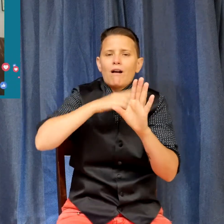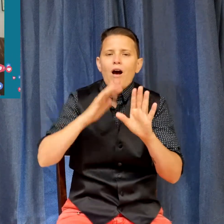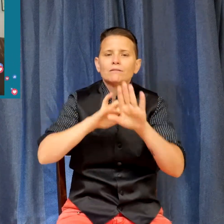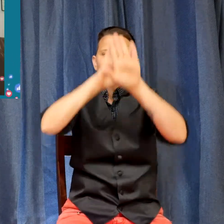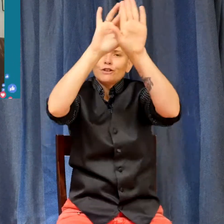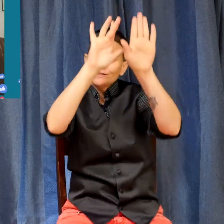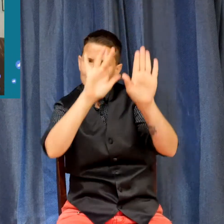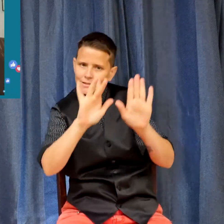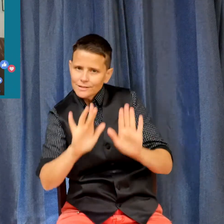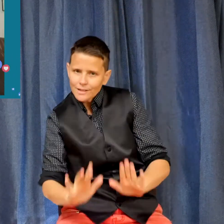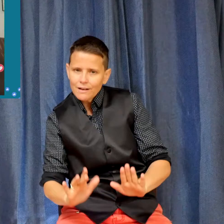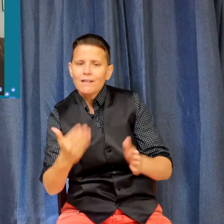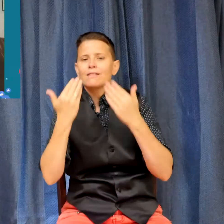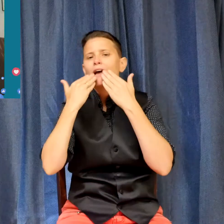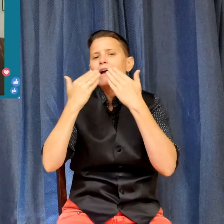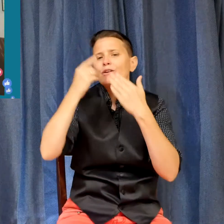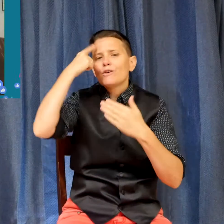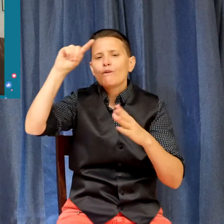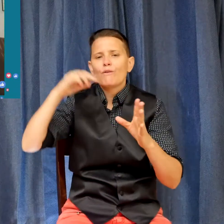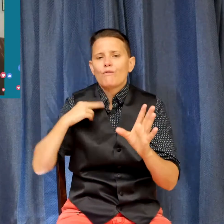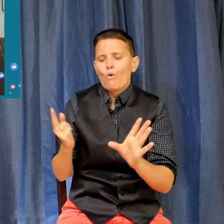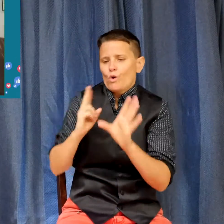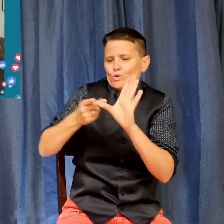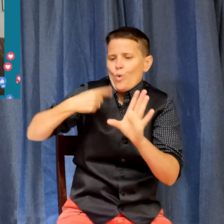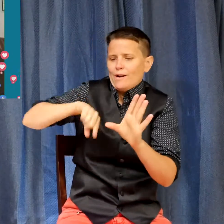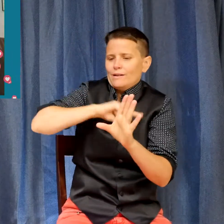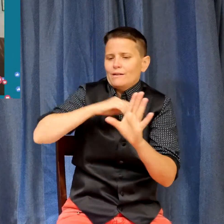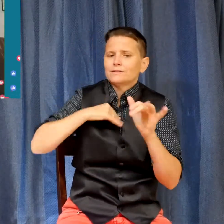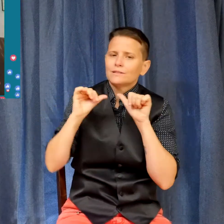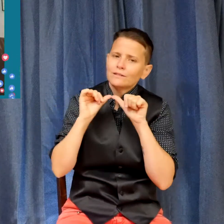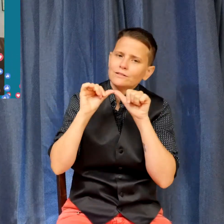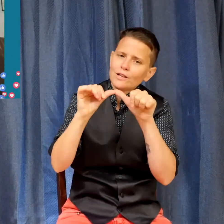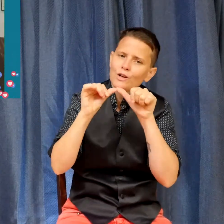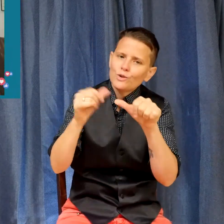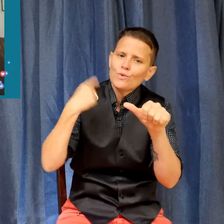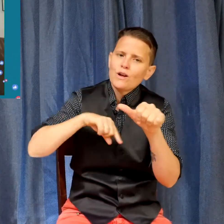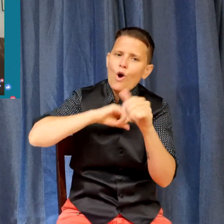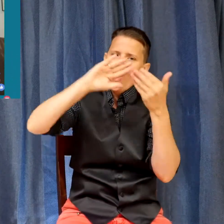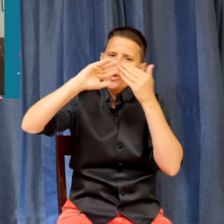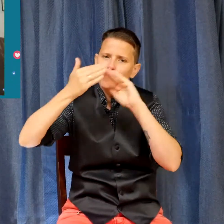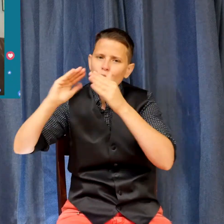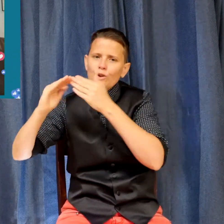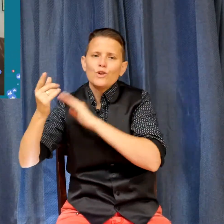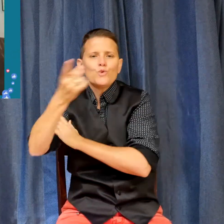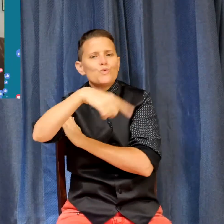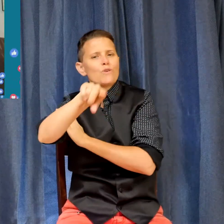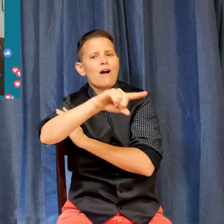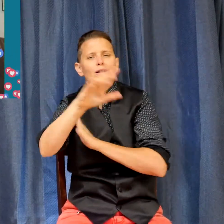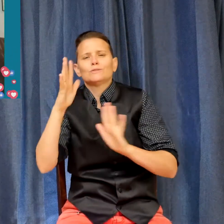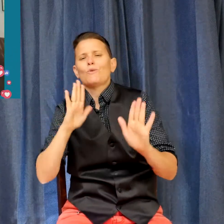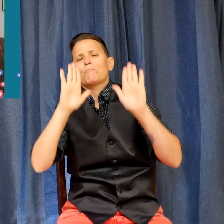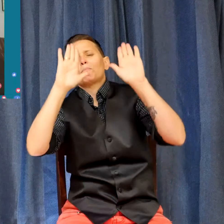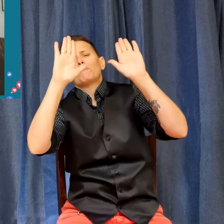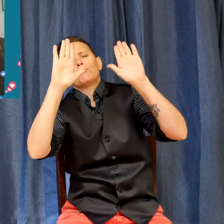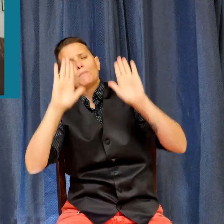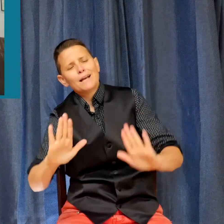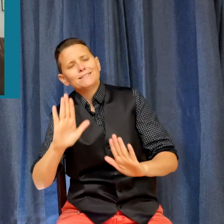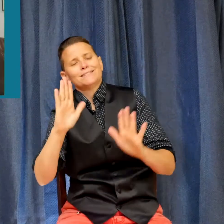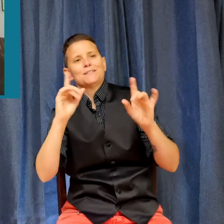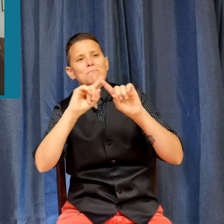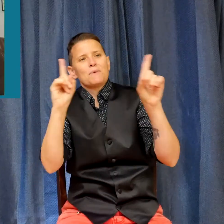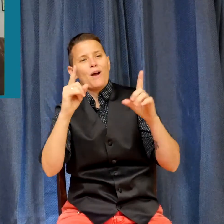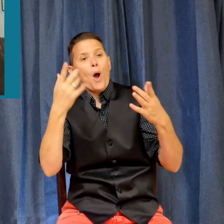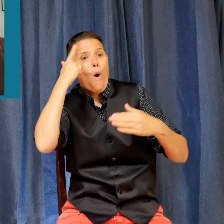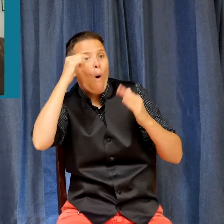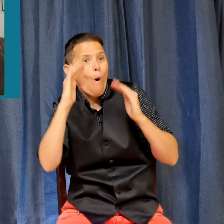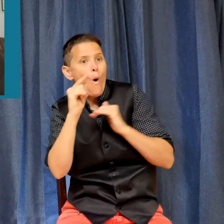doing your part to keep this wonderful community moving forward in this time of change. You are all rock stars, but you know that.